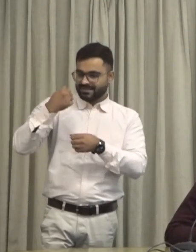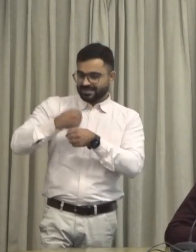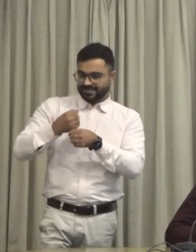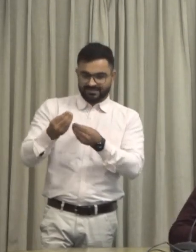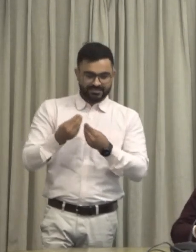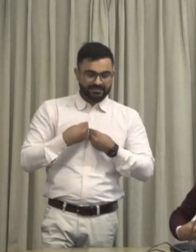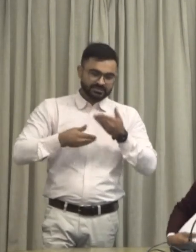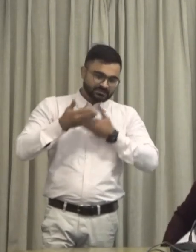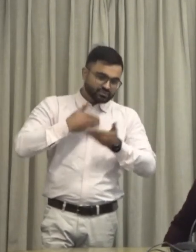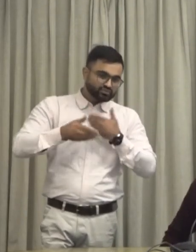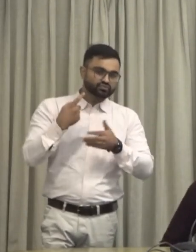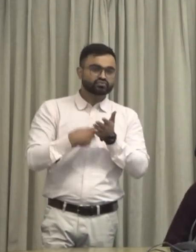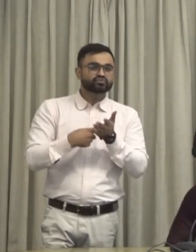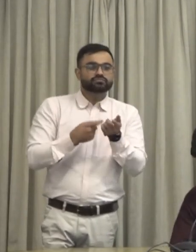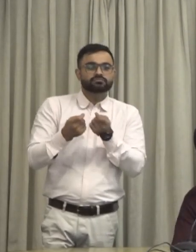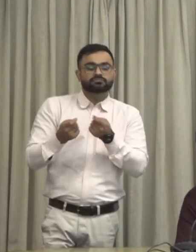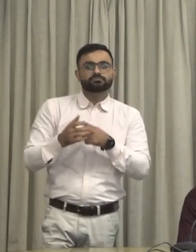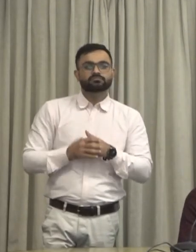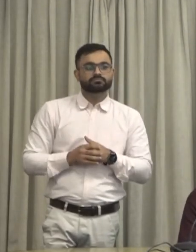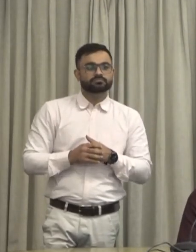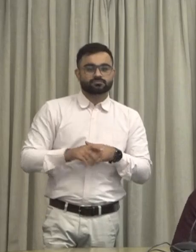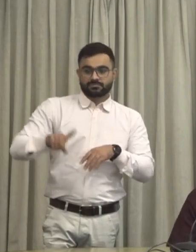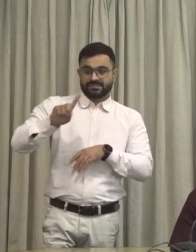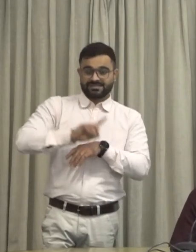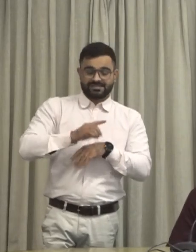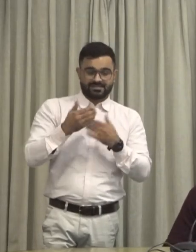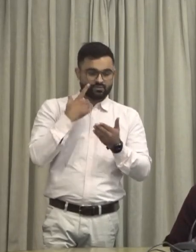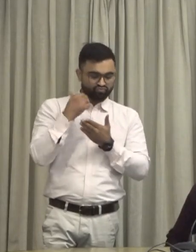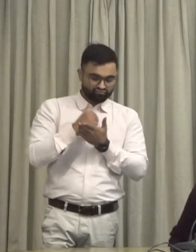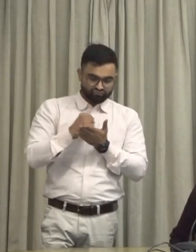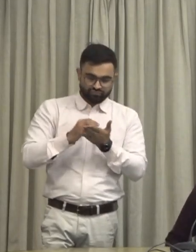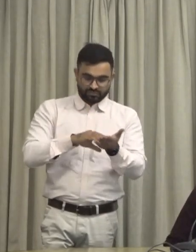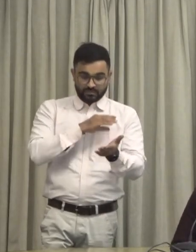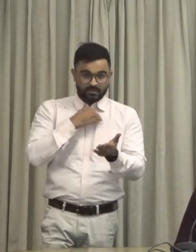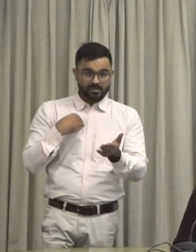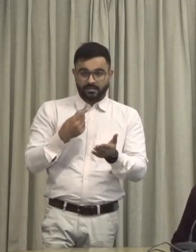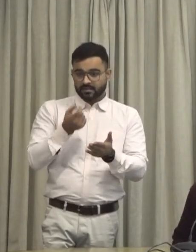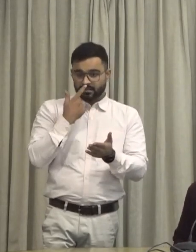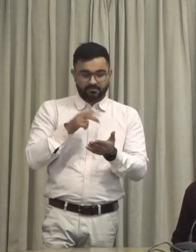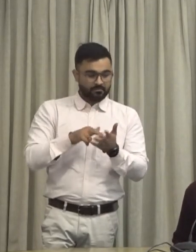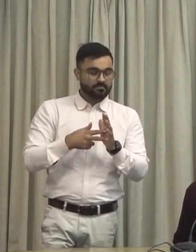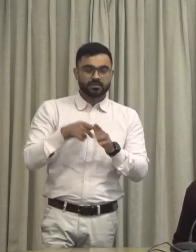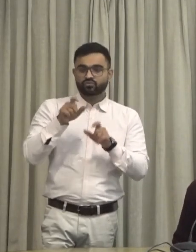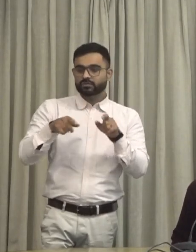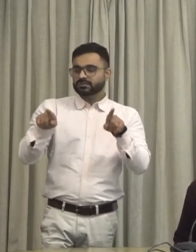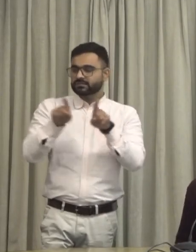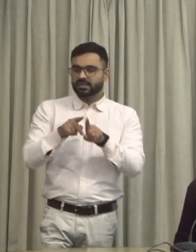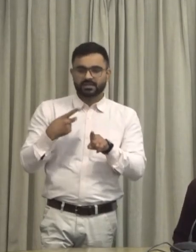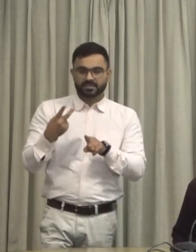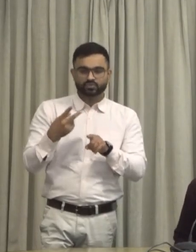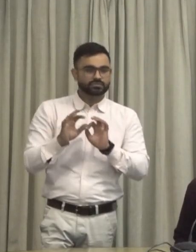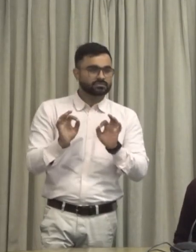us is, because I can see that since the day I'm practicing medicine, not two patients are similar.